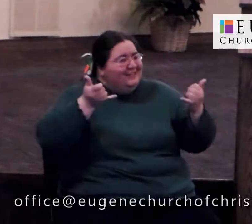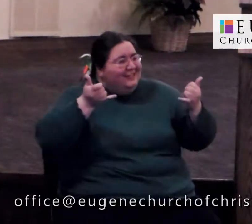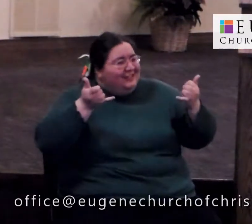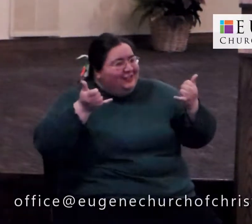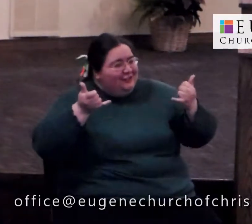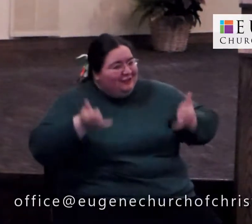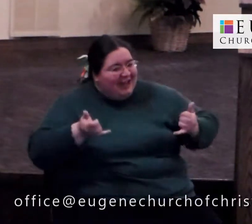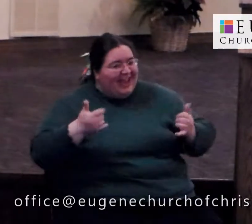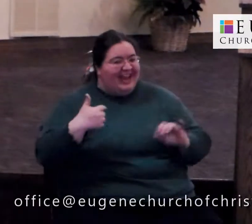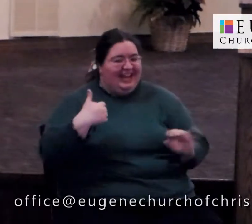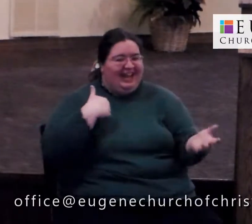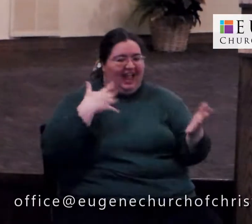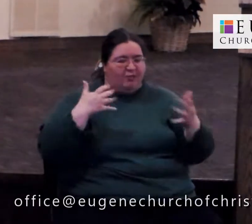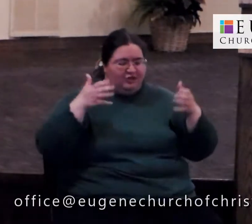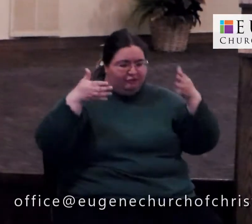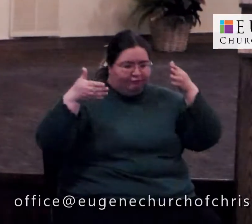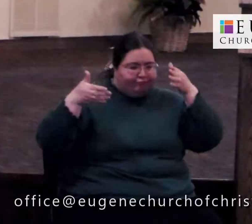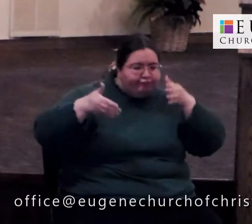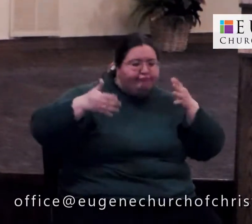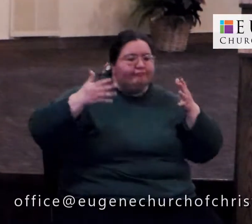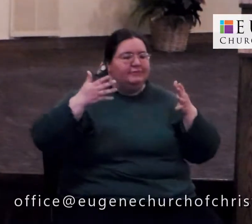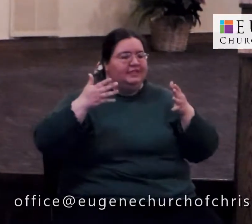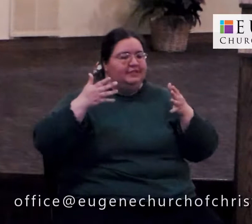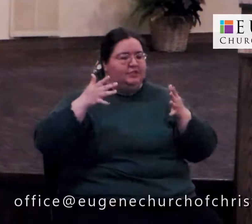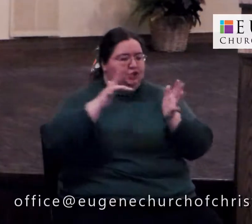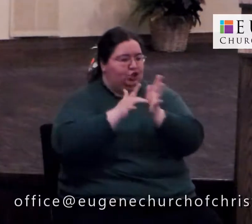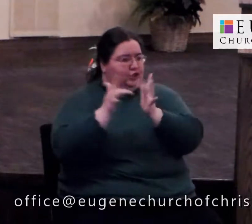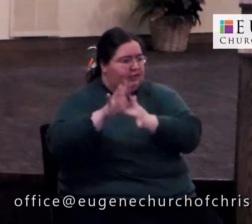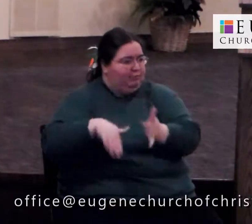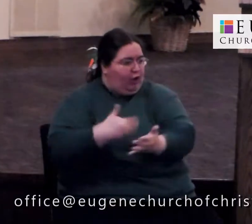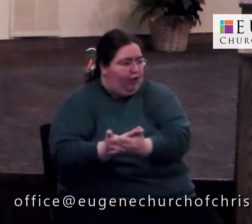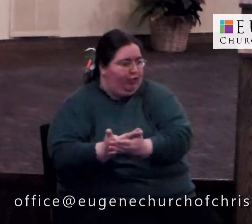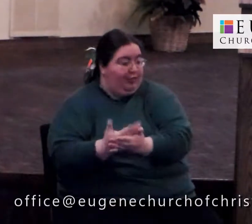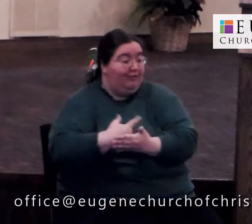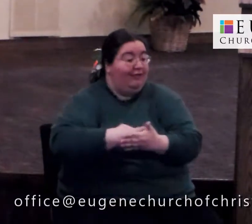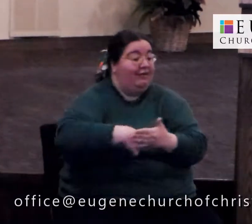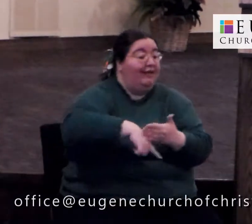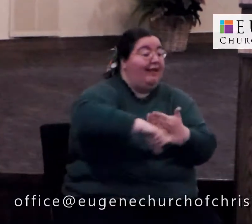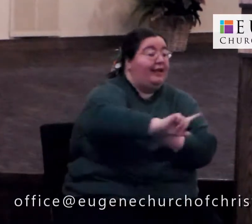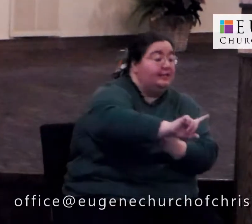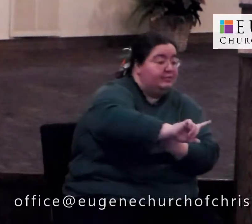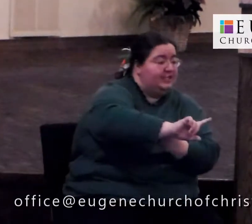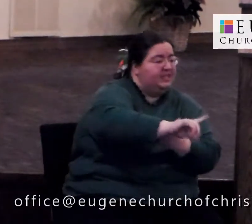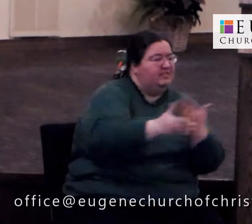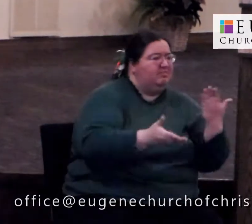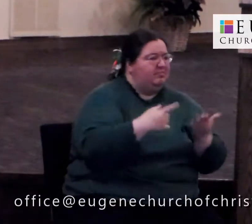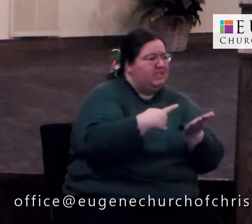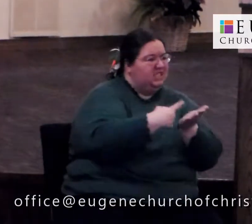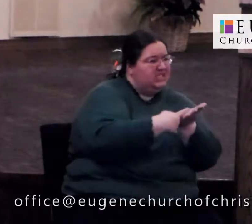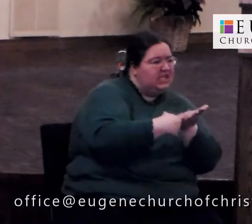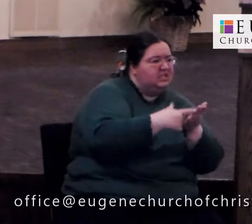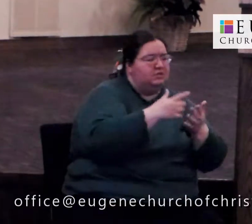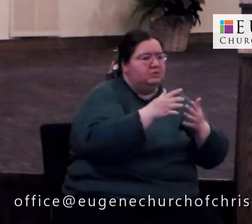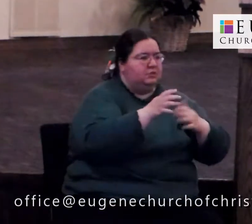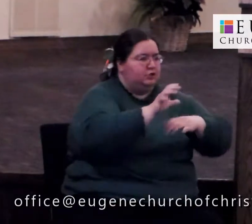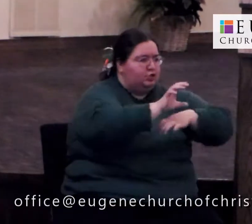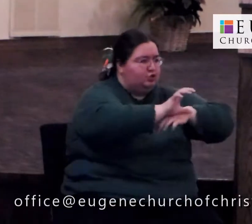church and us leaving and everything next week. And so if you have friends that you know may be coming for Christmas next week, they're